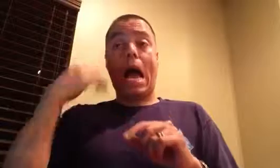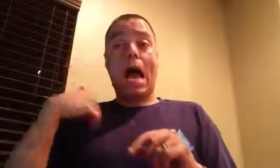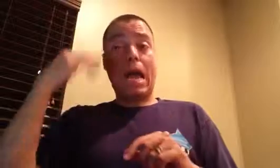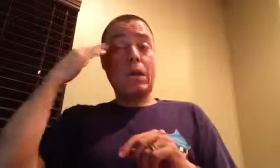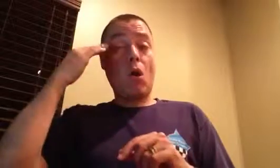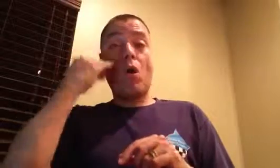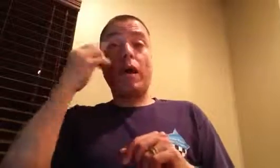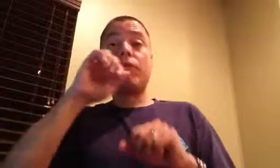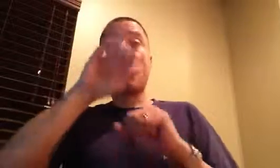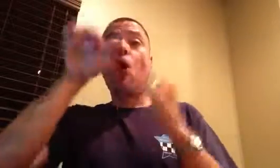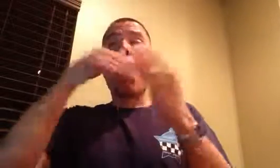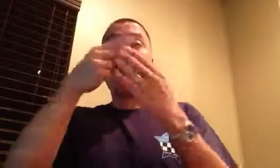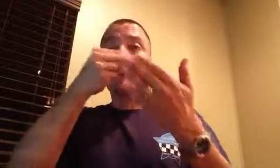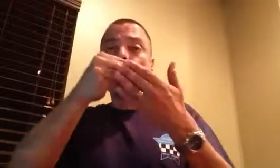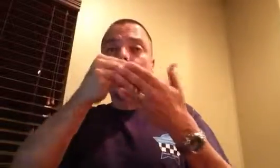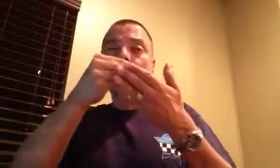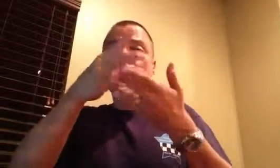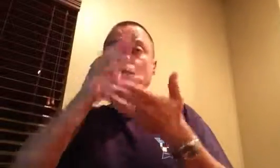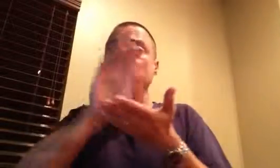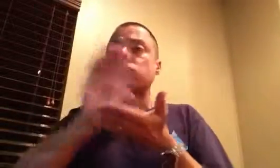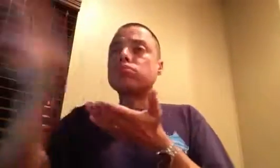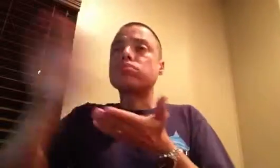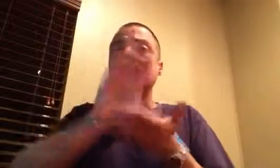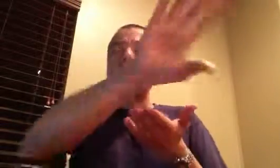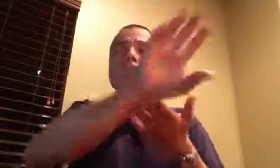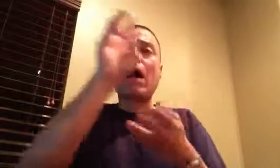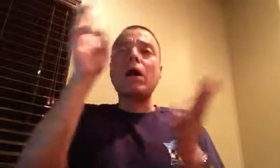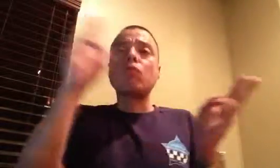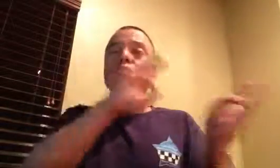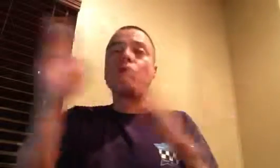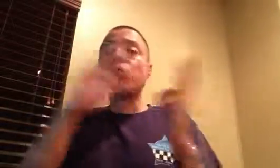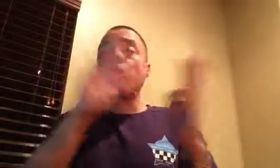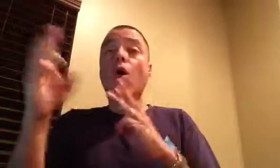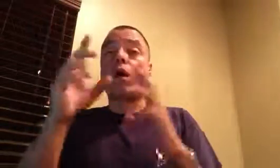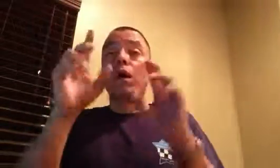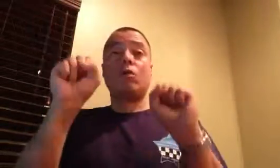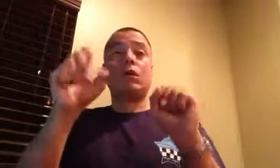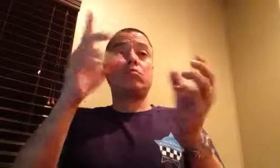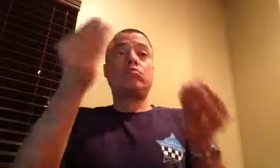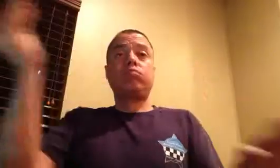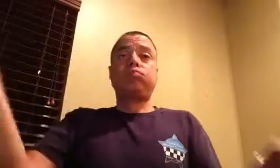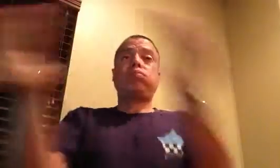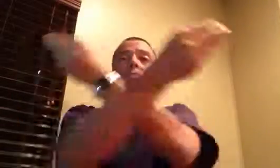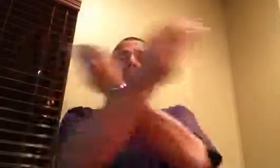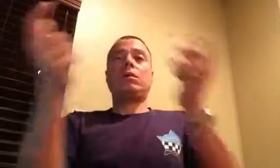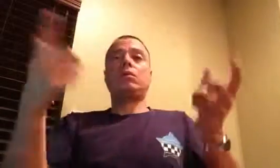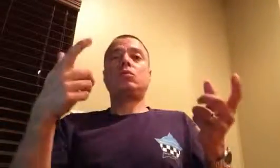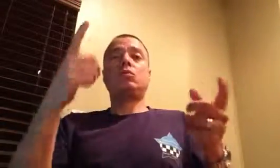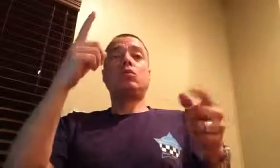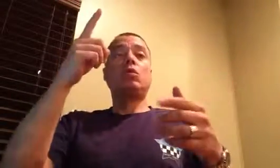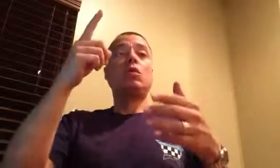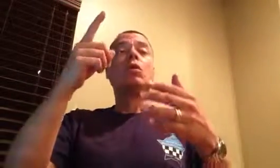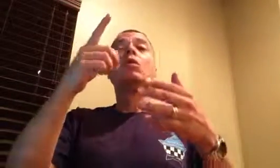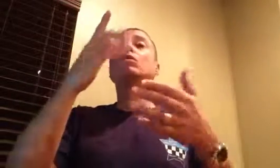on finding environmental answers, ending poverty, and finding treaties, what a wonderful place this earth would be.